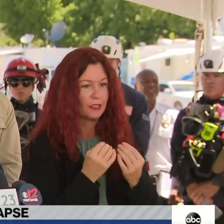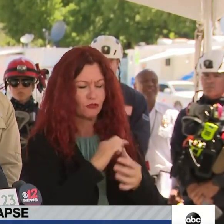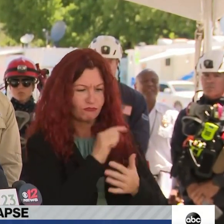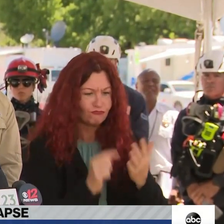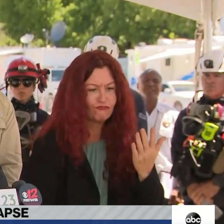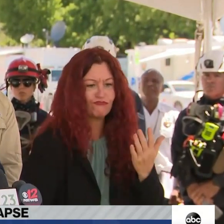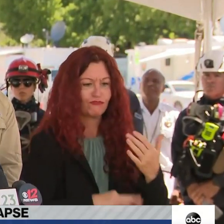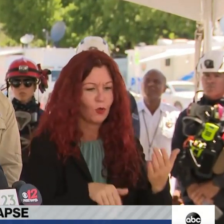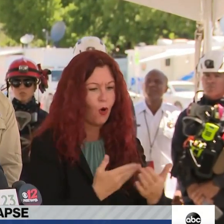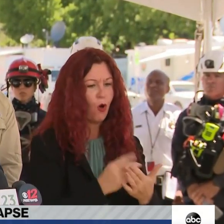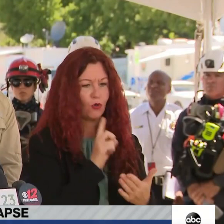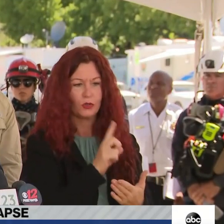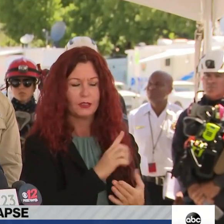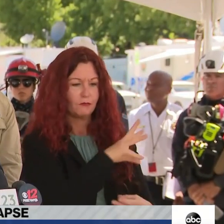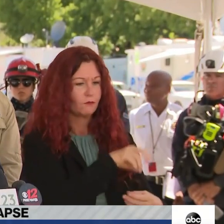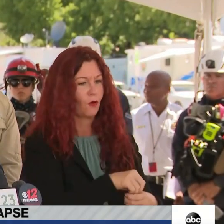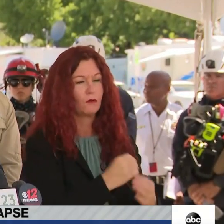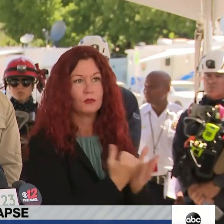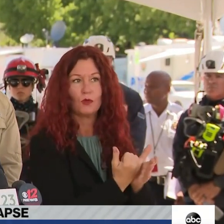lot of people, and